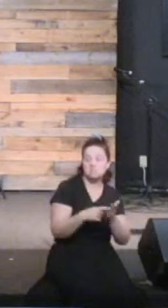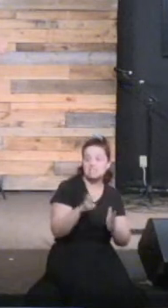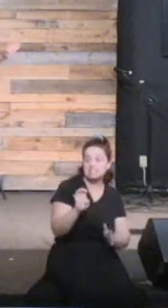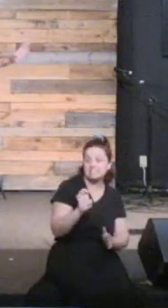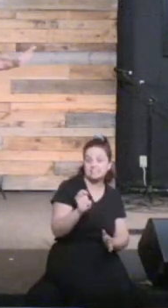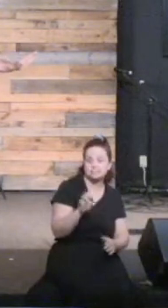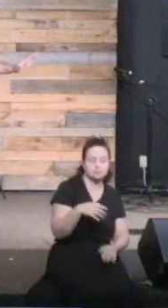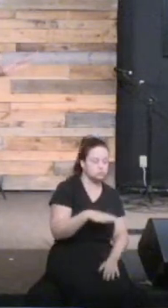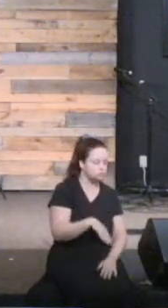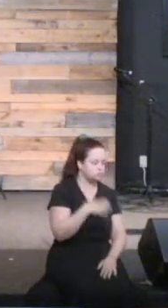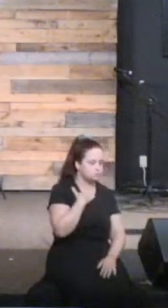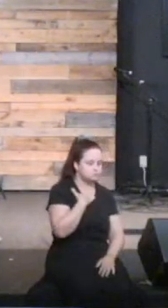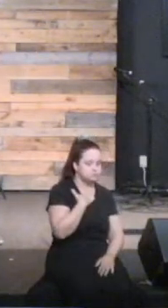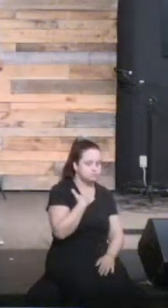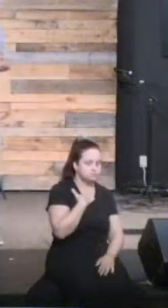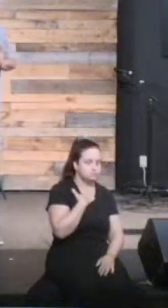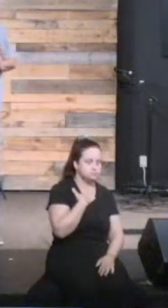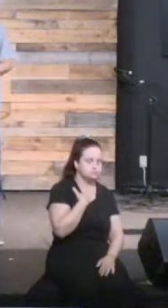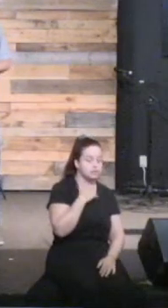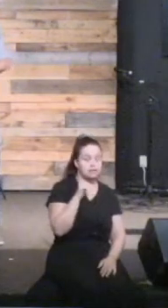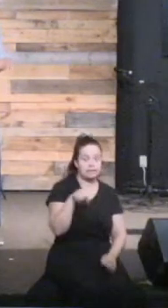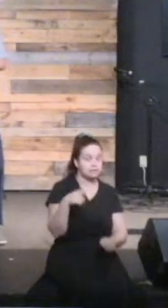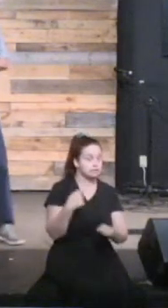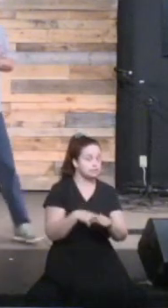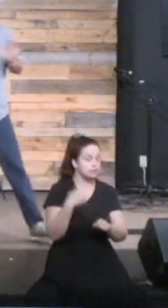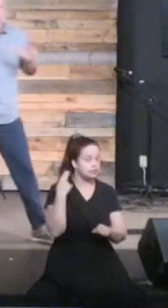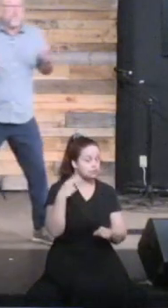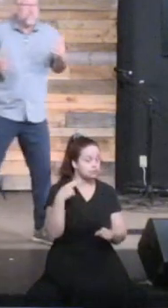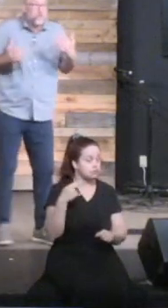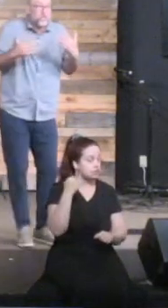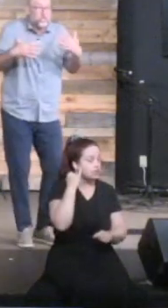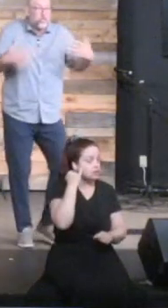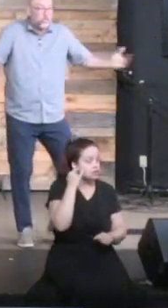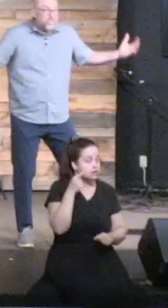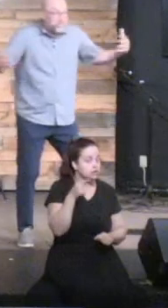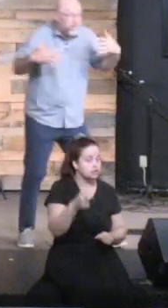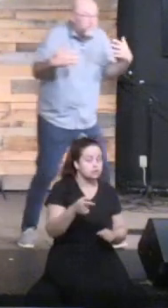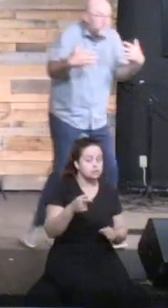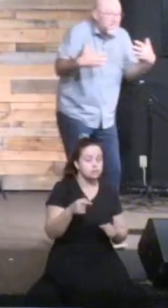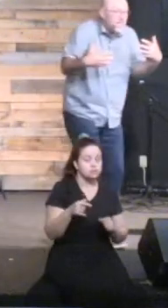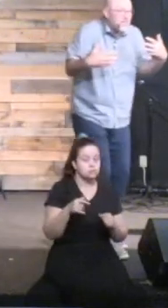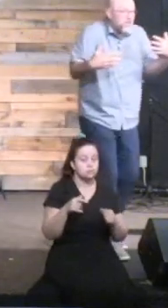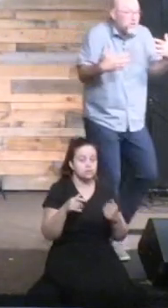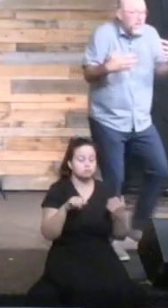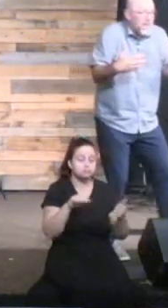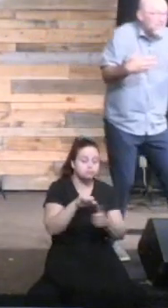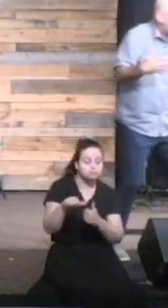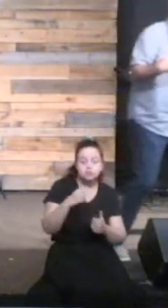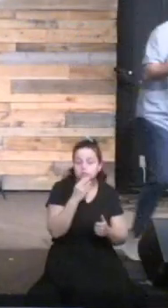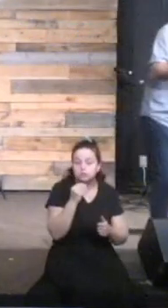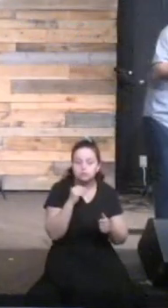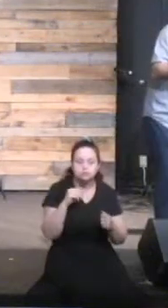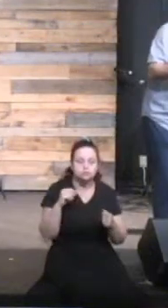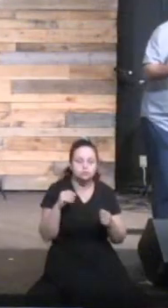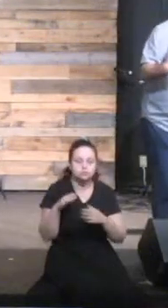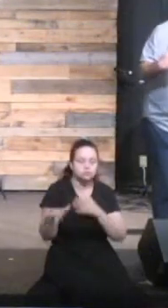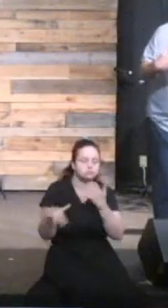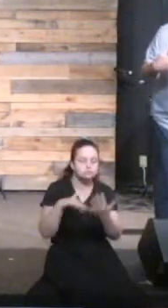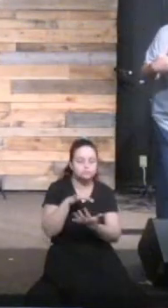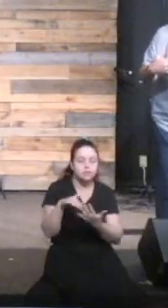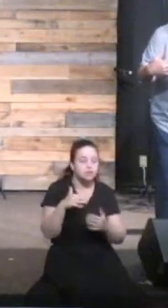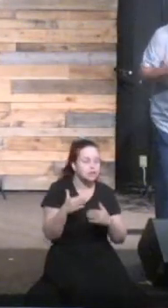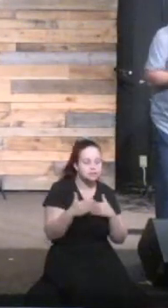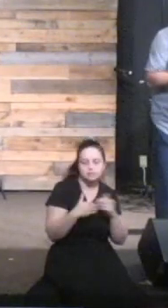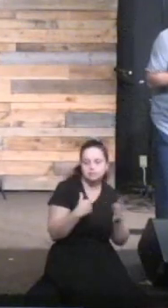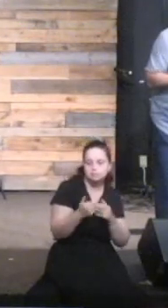they were like by this time in history if you spoke in Jewish circles as you huddled together and go hey let's build each other's Faith